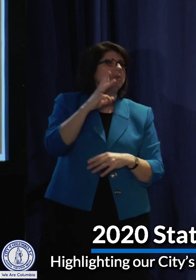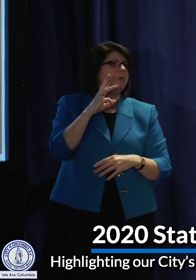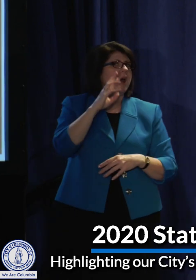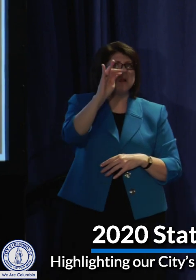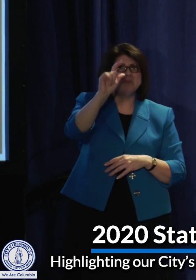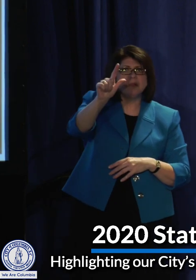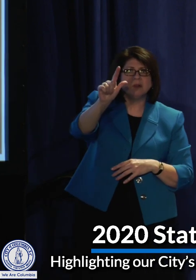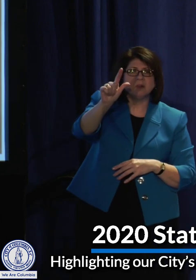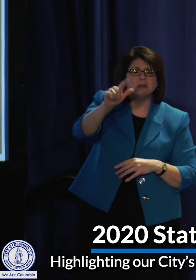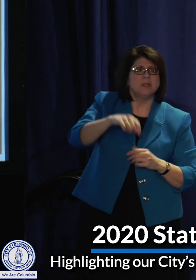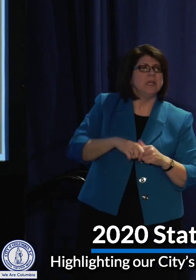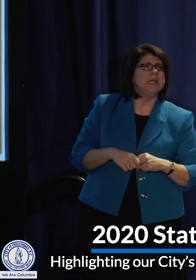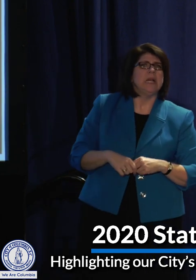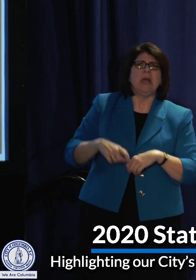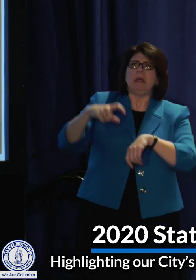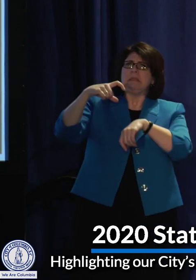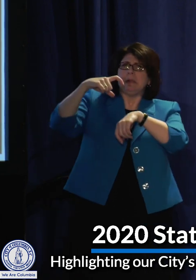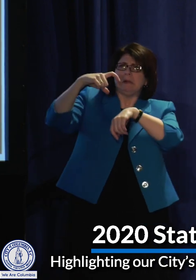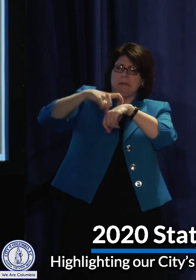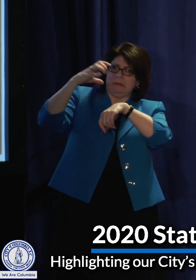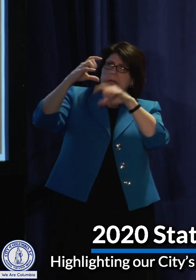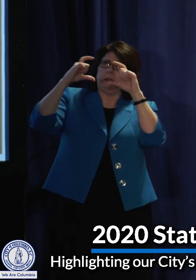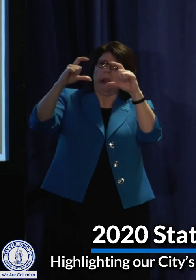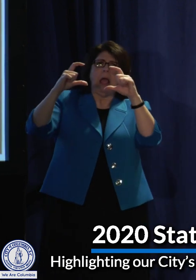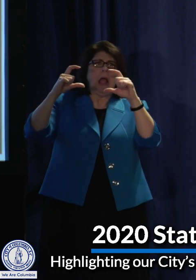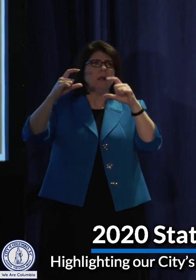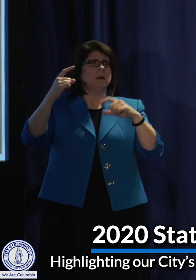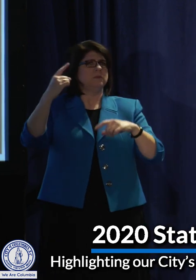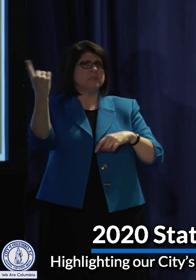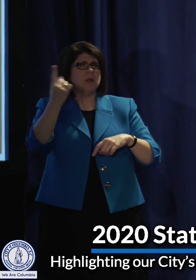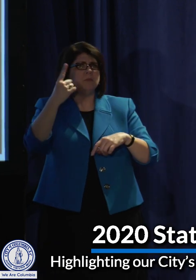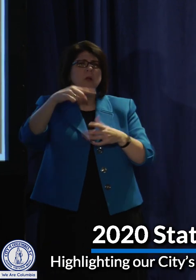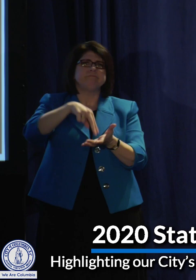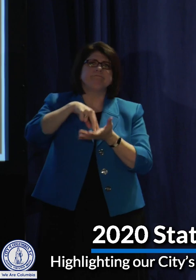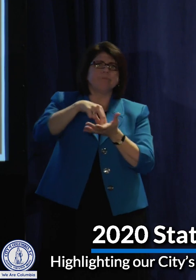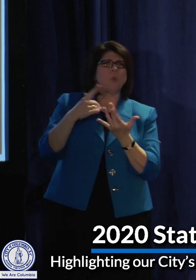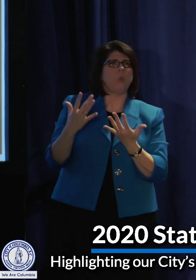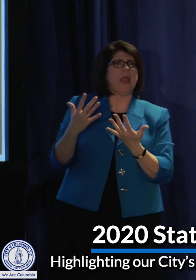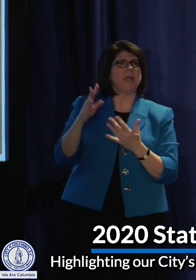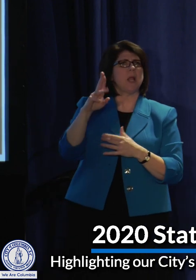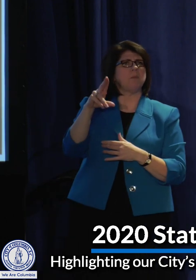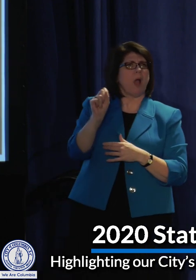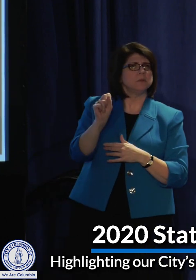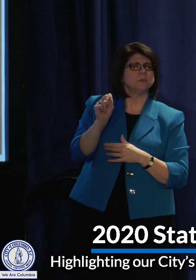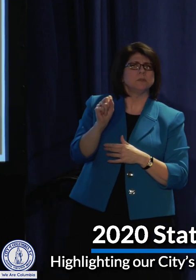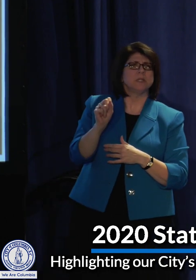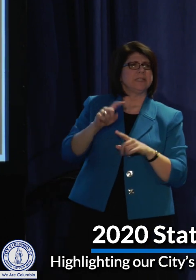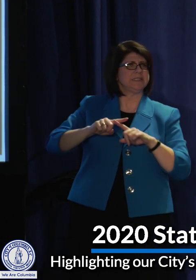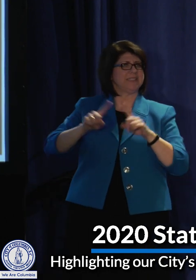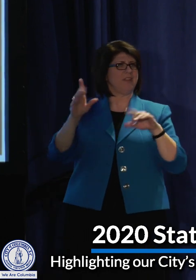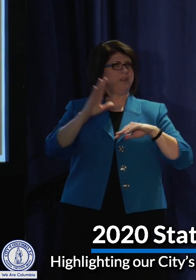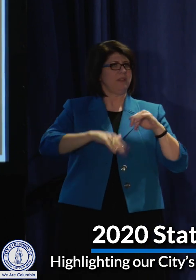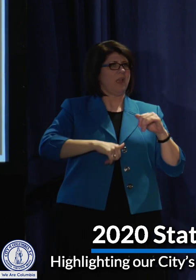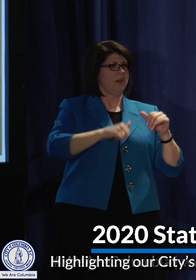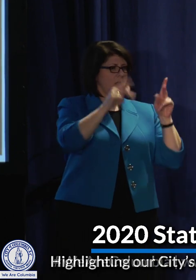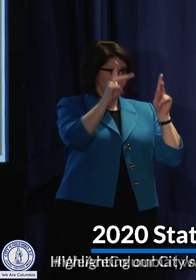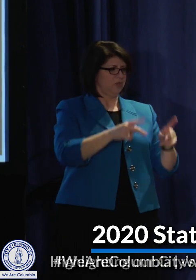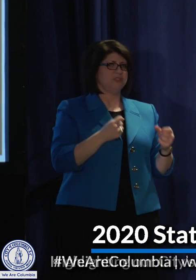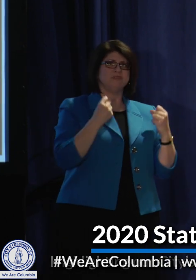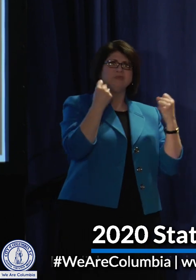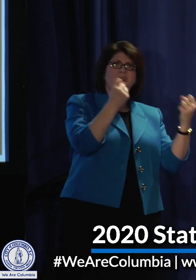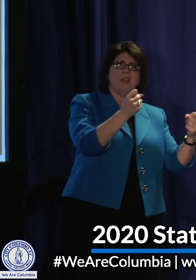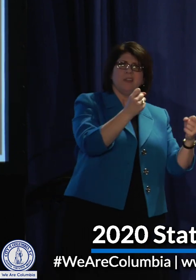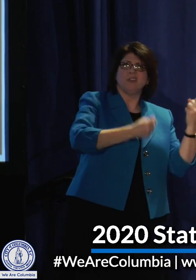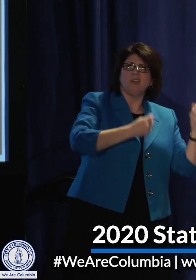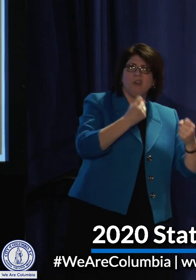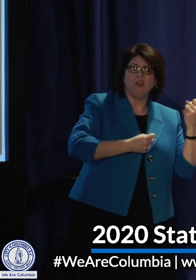bill. The clock of someone waiting at a bus stop is different from the clock of a man driving a car, which is